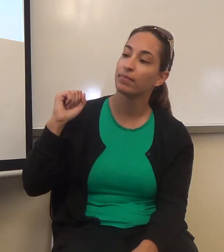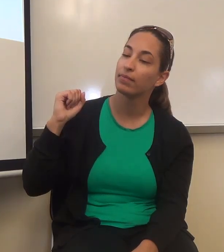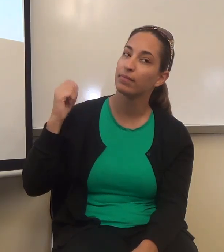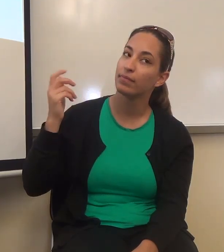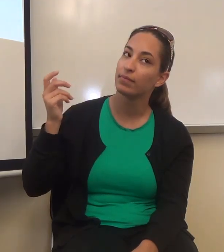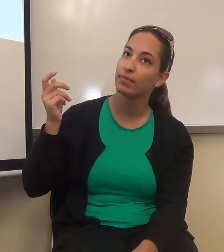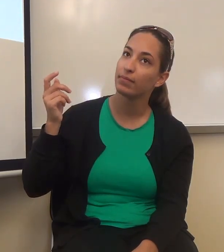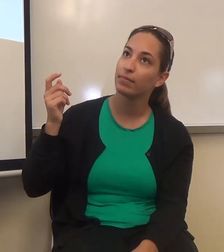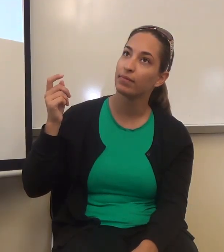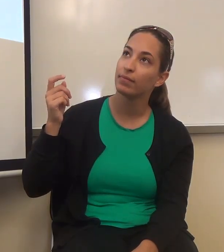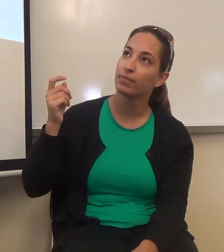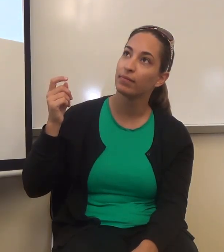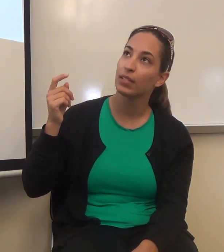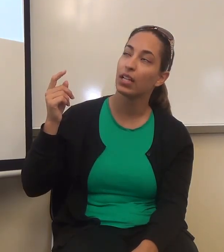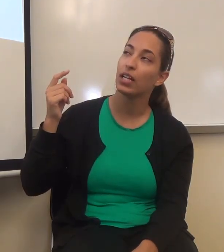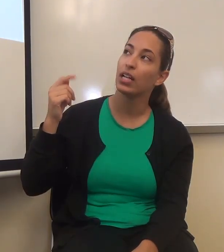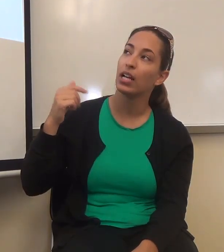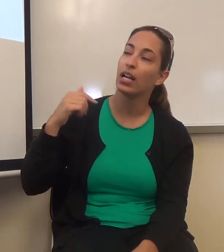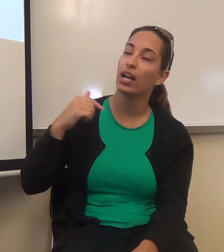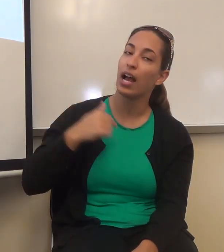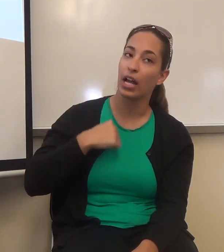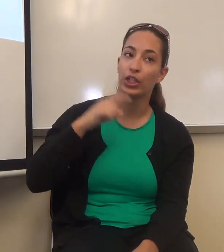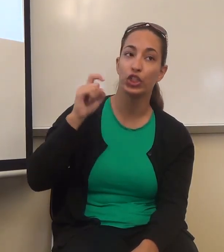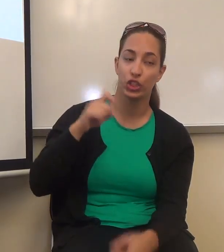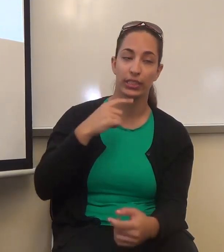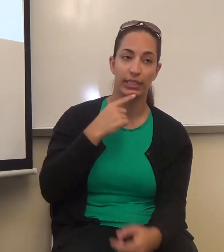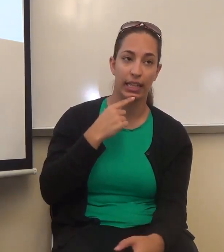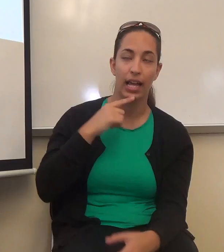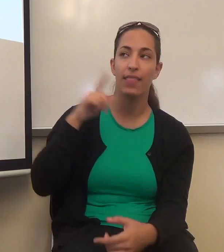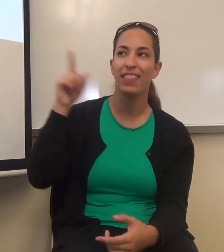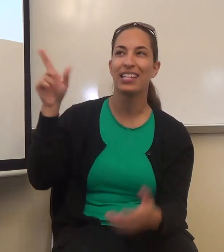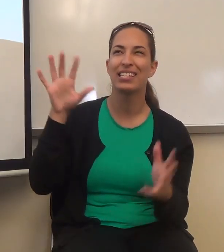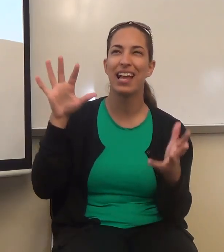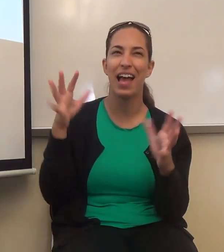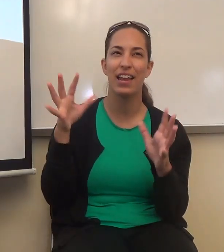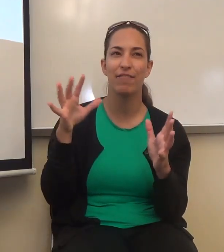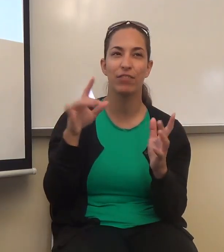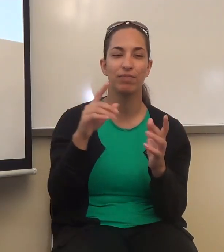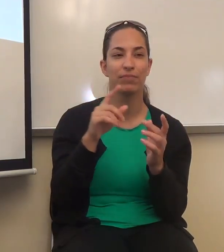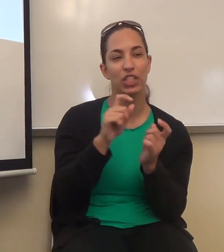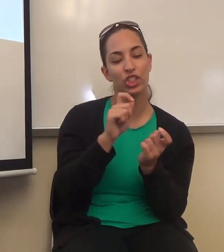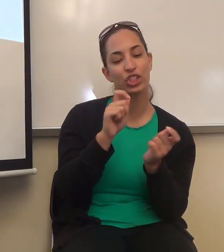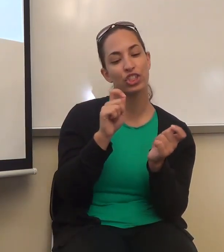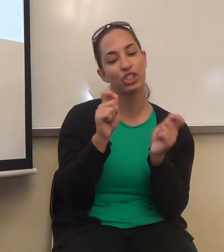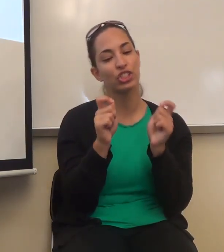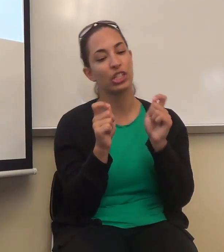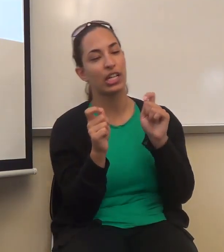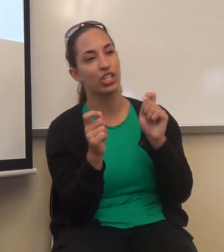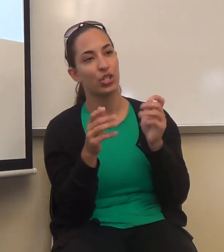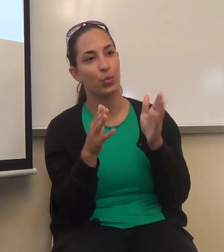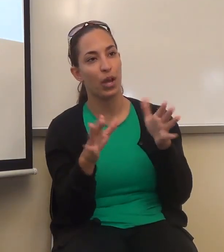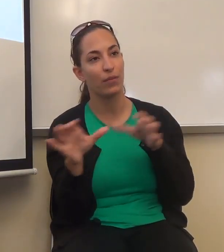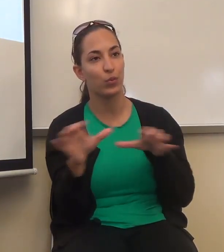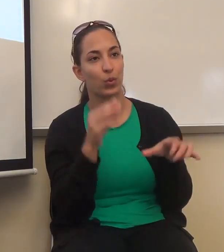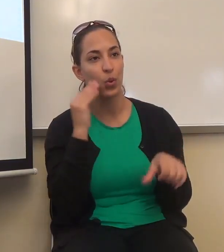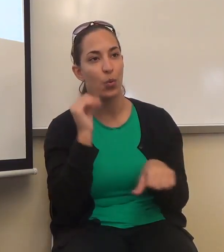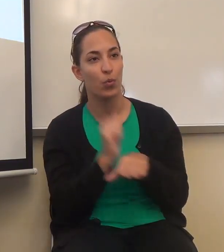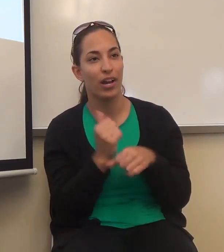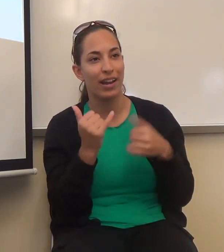I should say that this is kind of a turning point in the way I'm doing homework. I'm no longer,